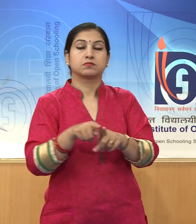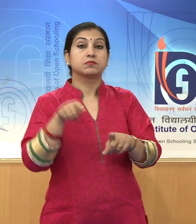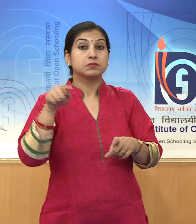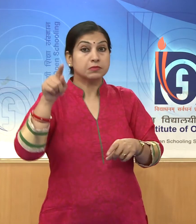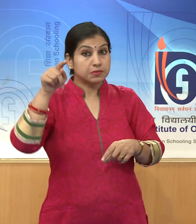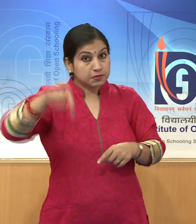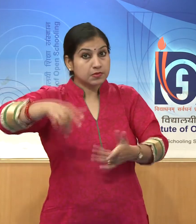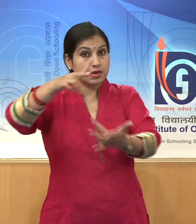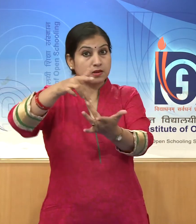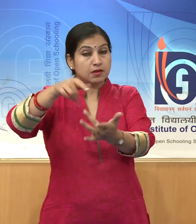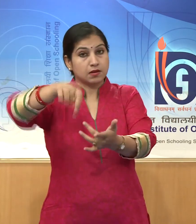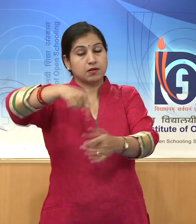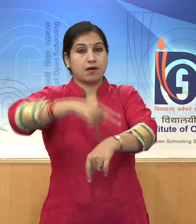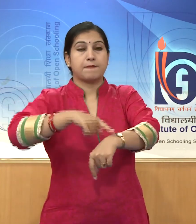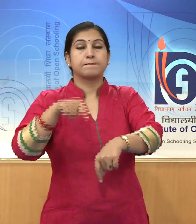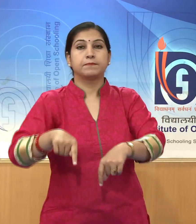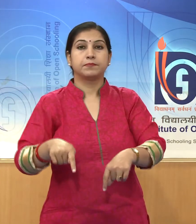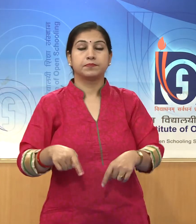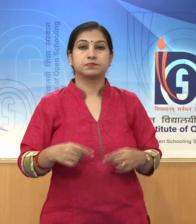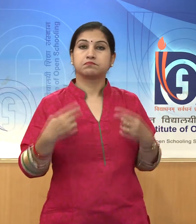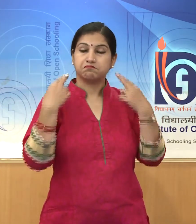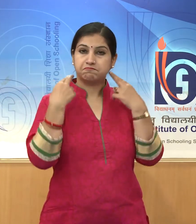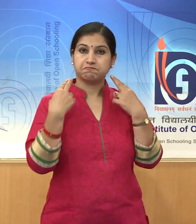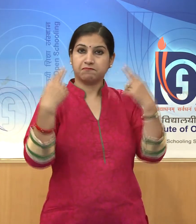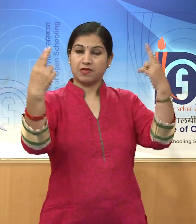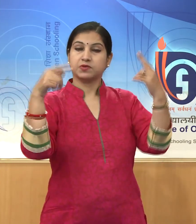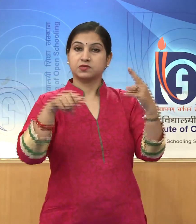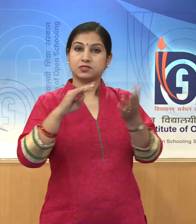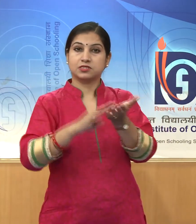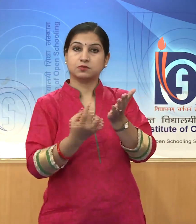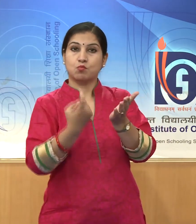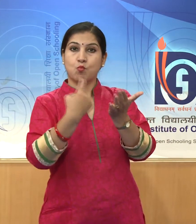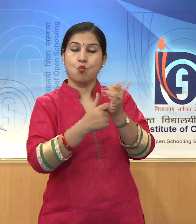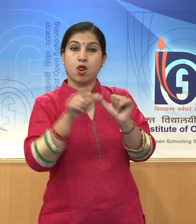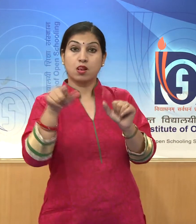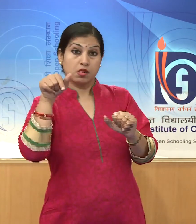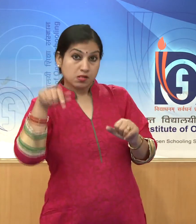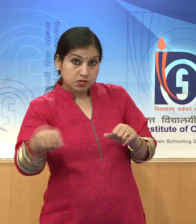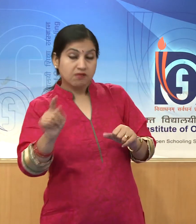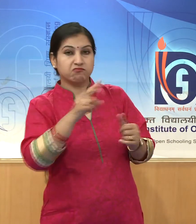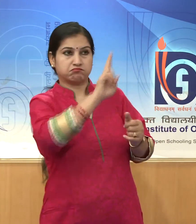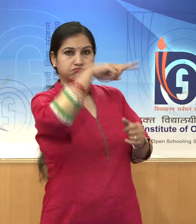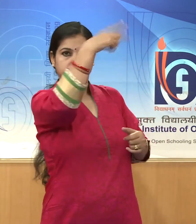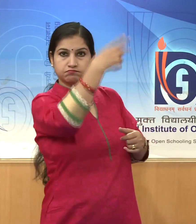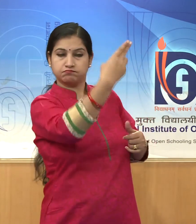Medieval Saint is one of the murals which he painted on the wall